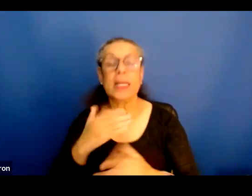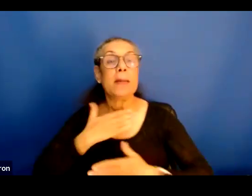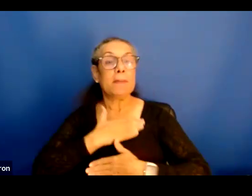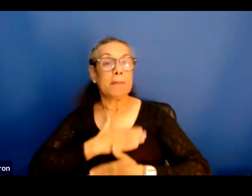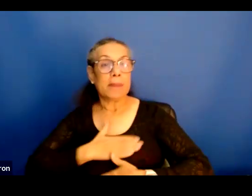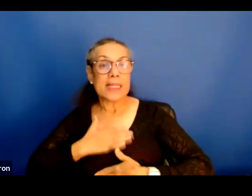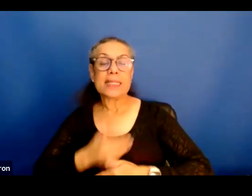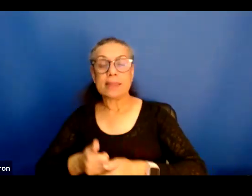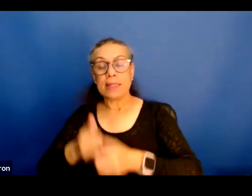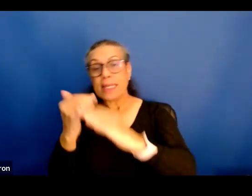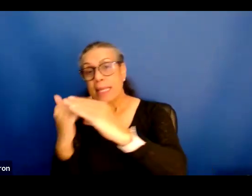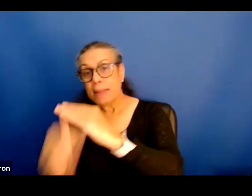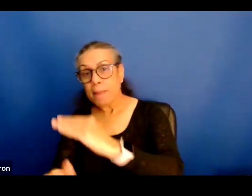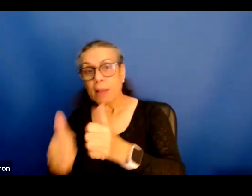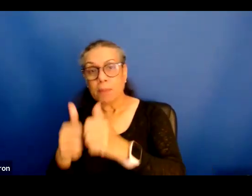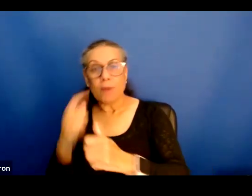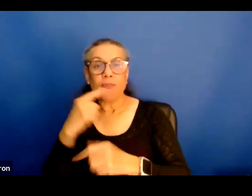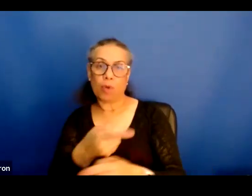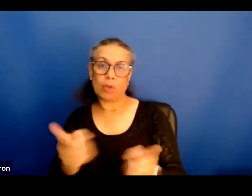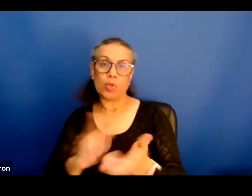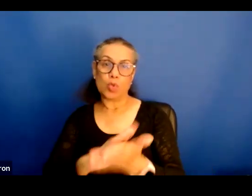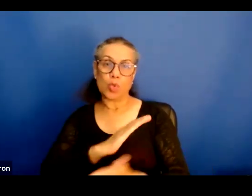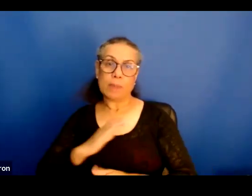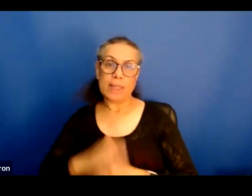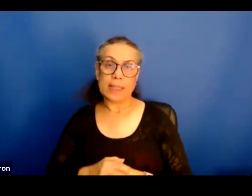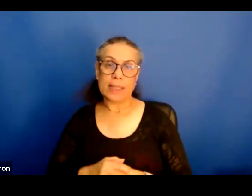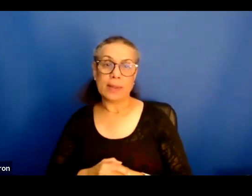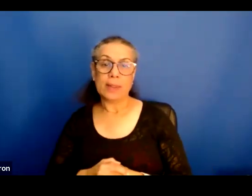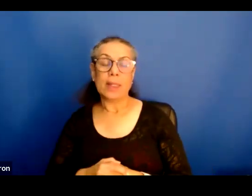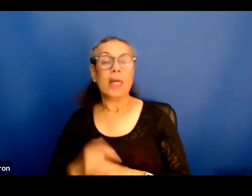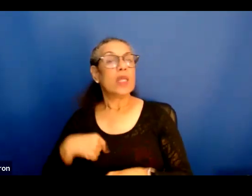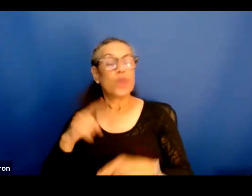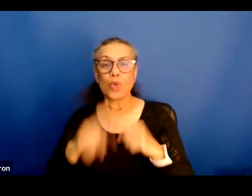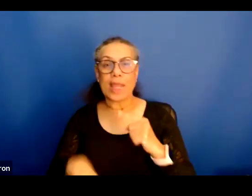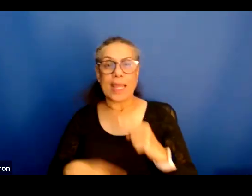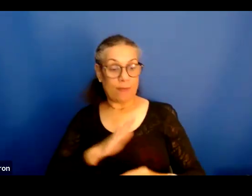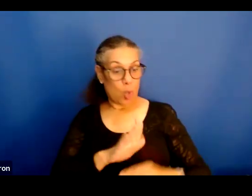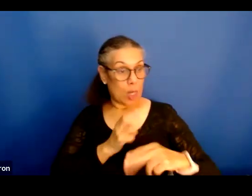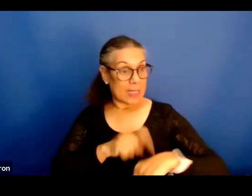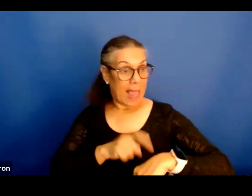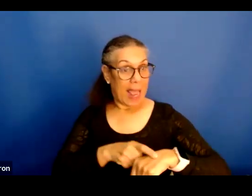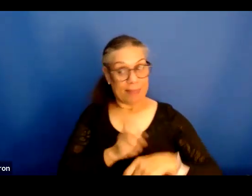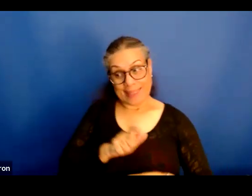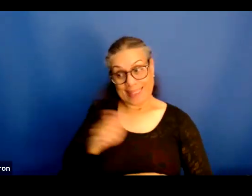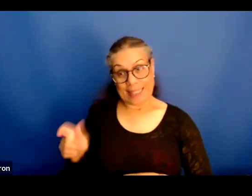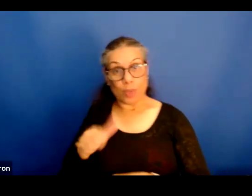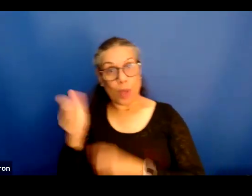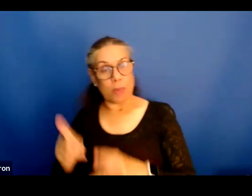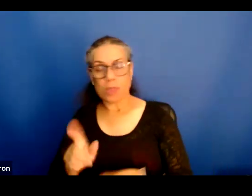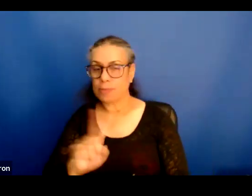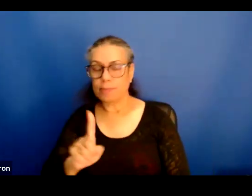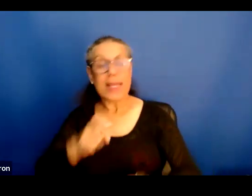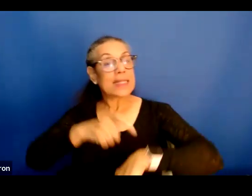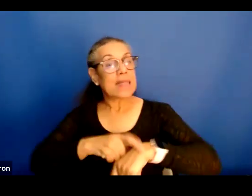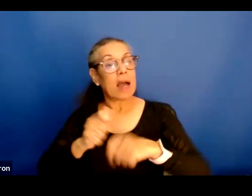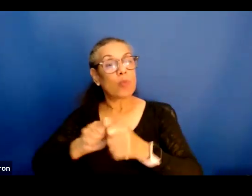to email your comments for distribution to the committee. Speakers may not reassign their time to others. The time that an interpreter uses